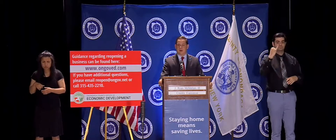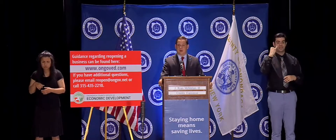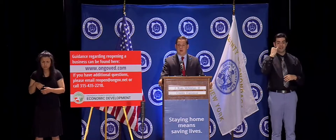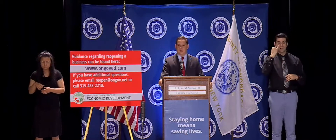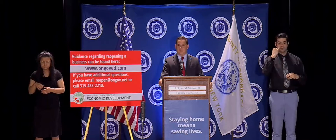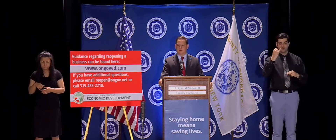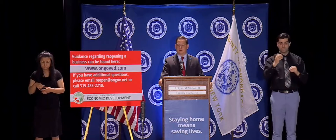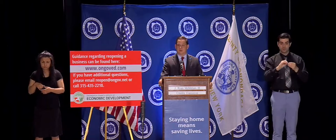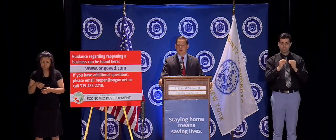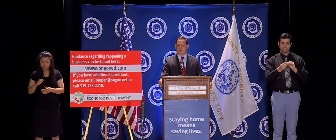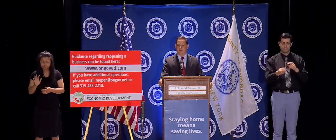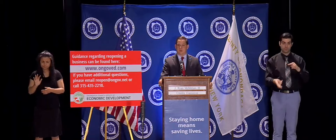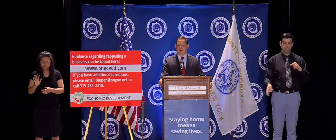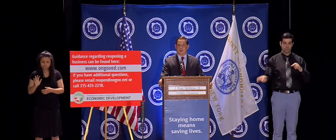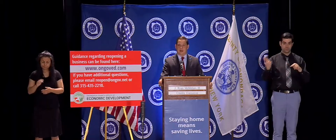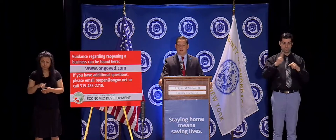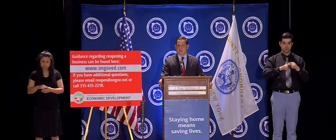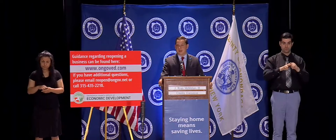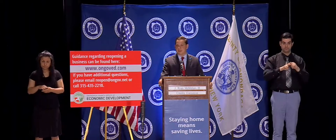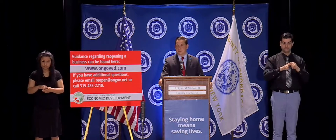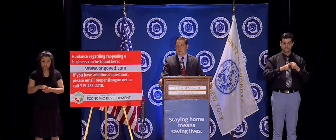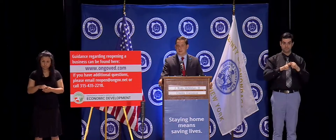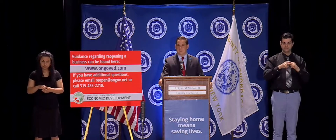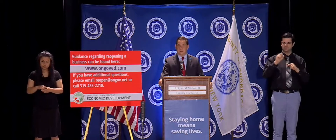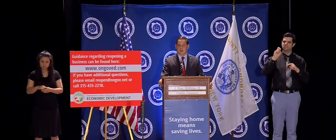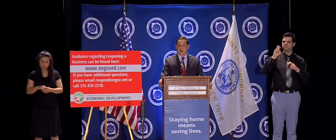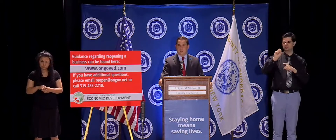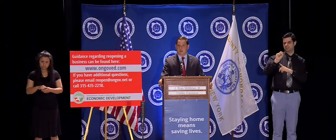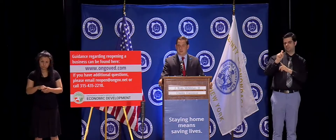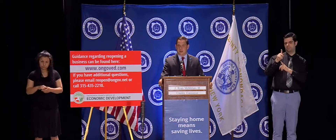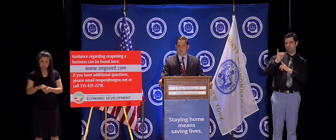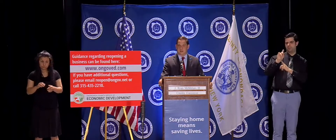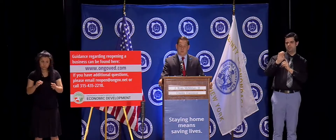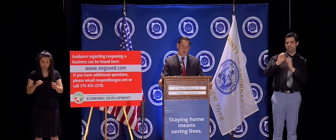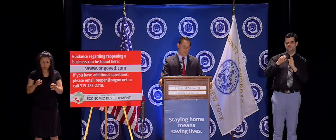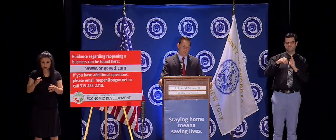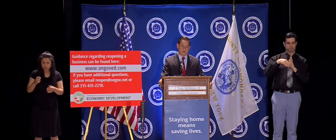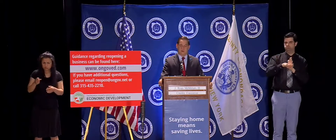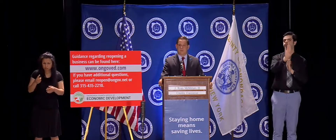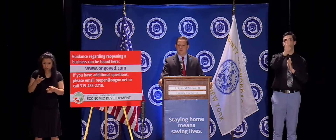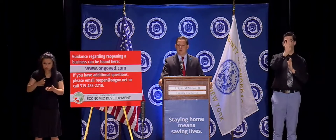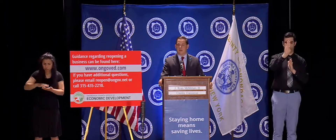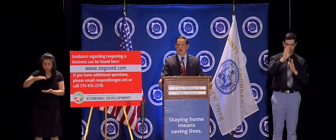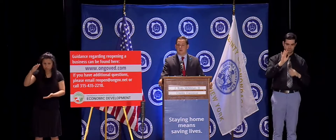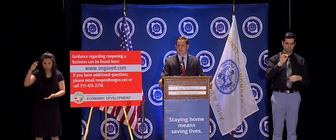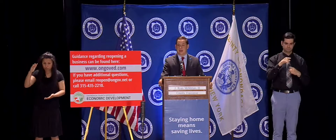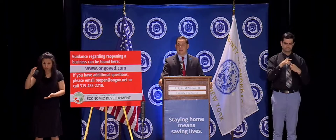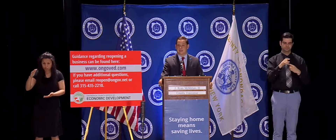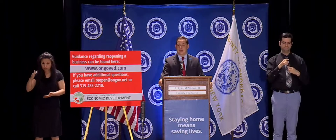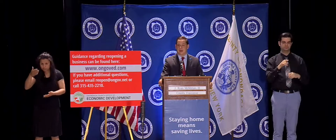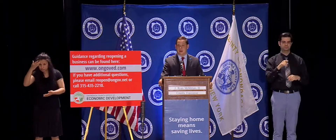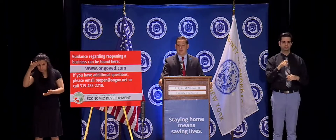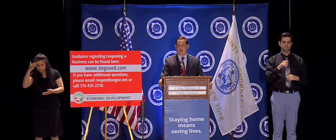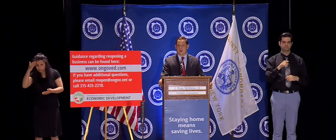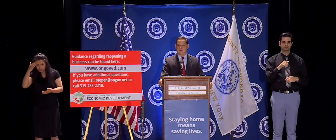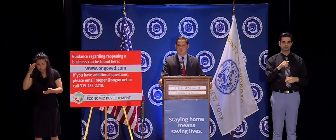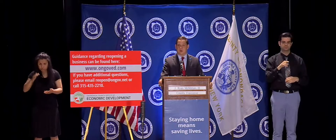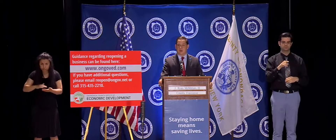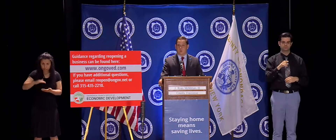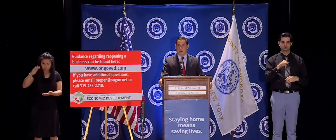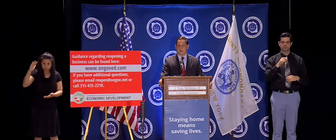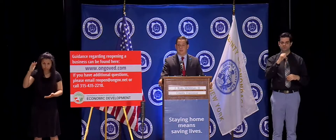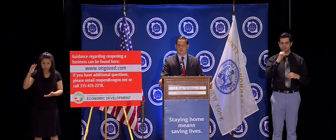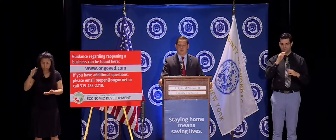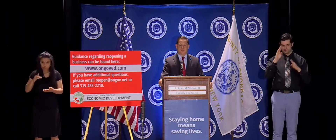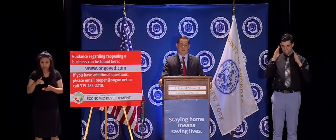rate jumped, right? Not just cases. You can't look at just cases anymore when we're doing 1,000 tests a day. You have to look